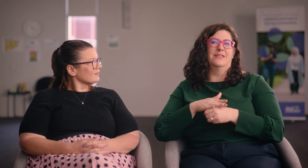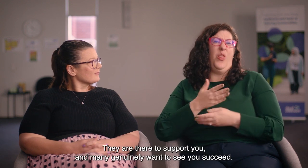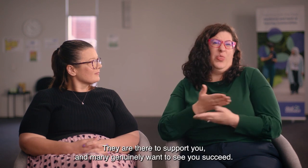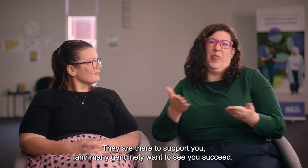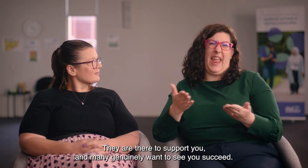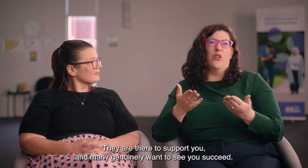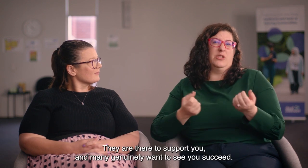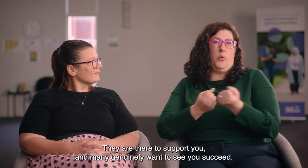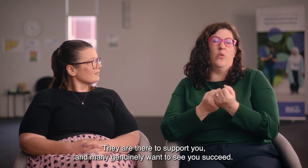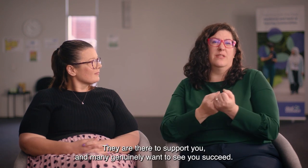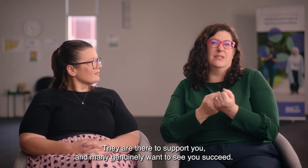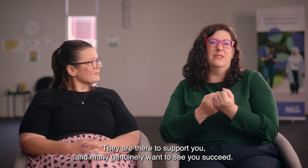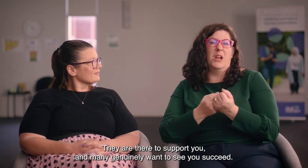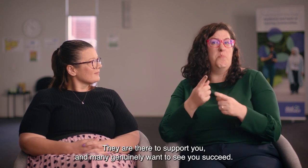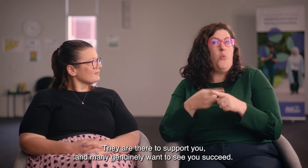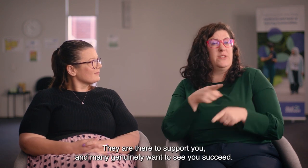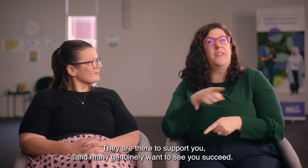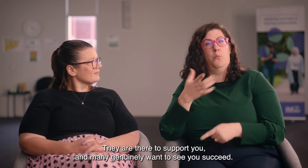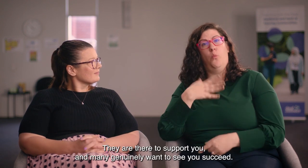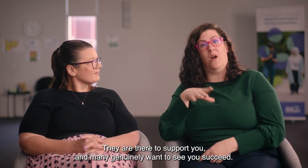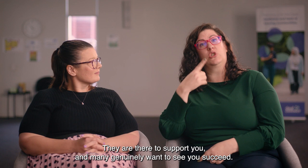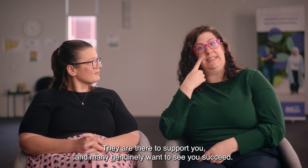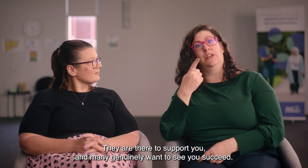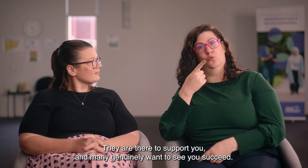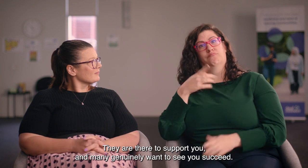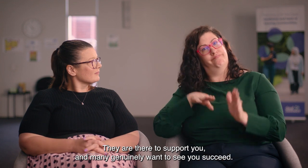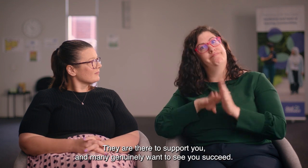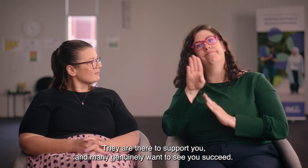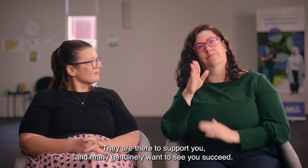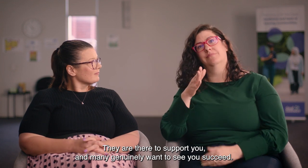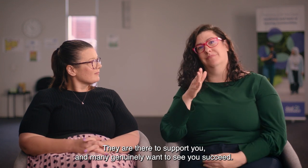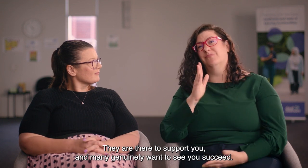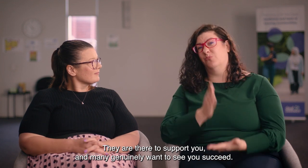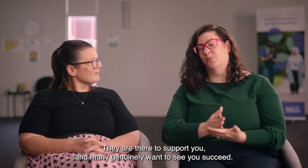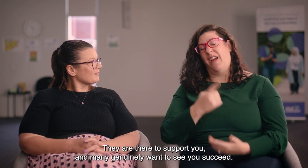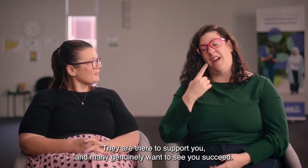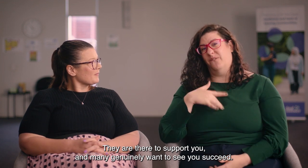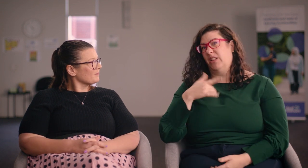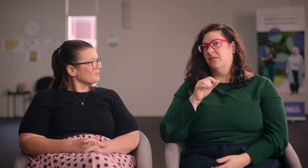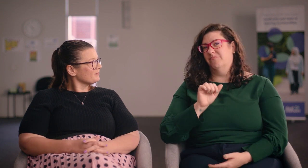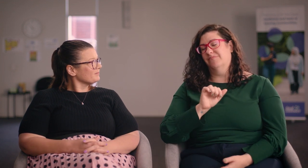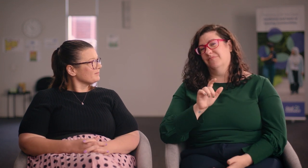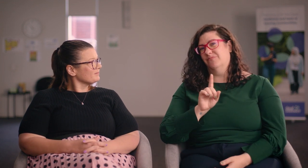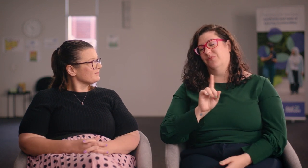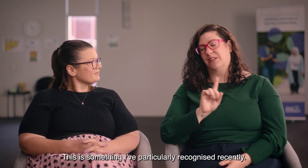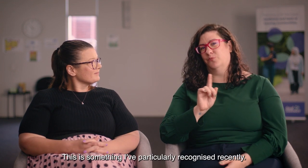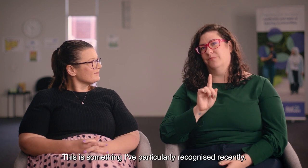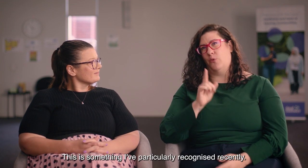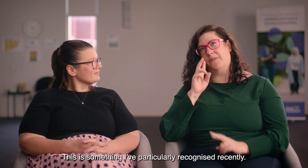They are there to support you, and many genuinely want to see you succeed. This is something I've